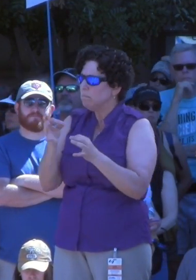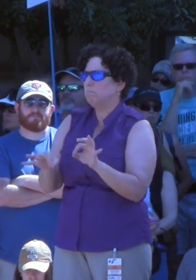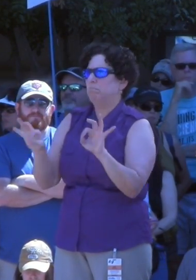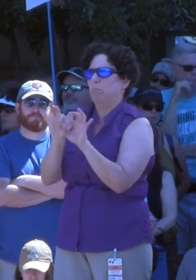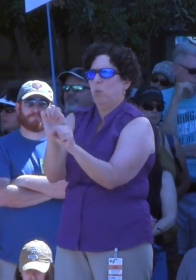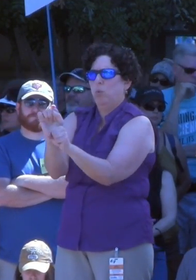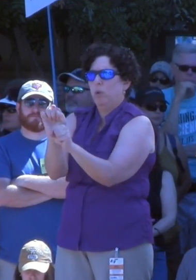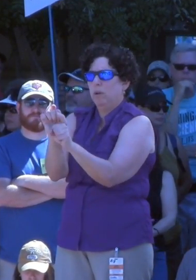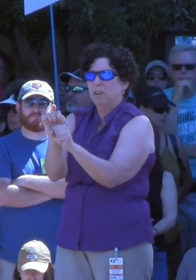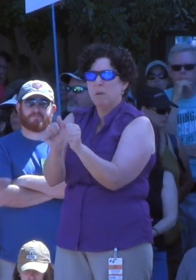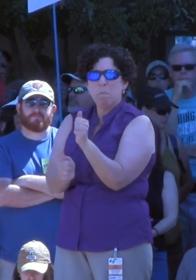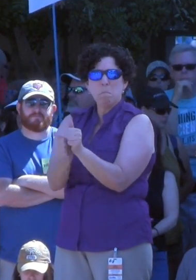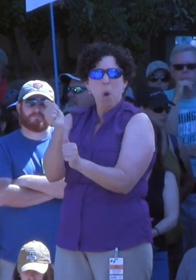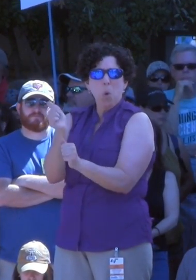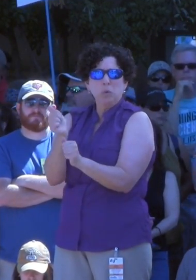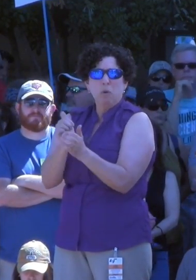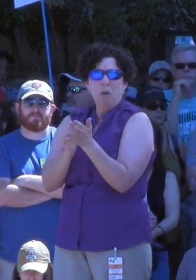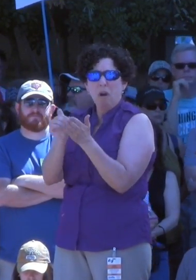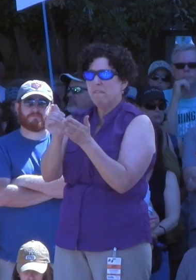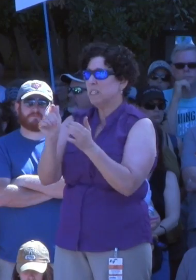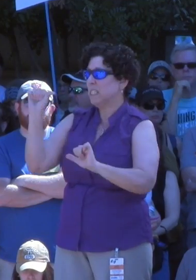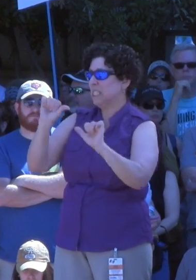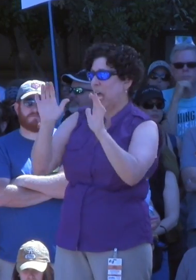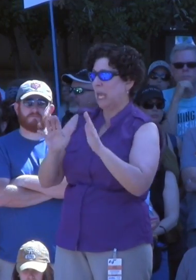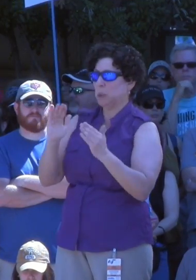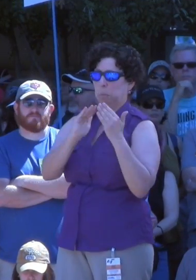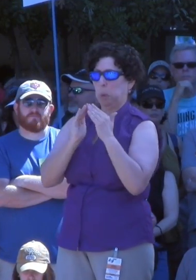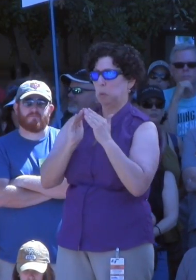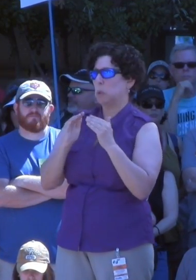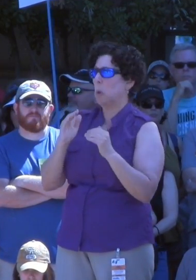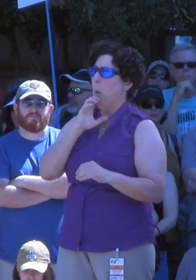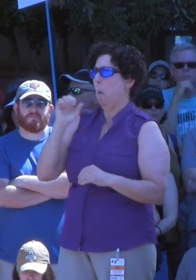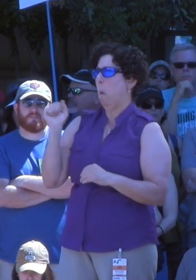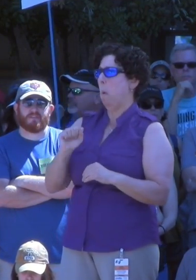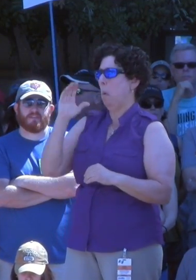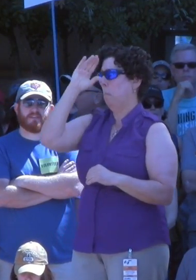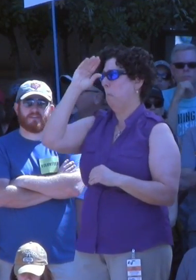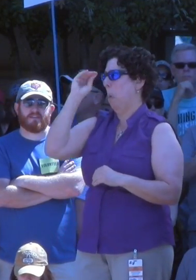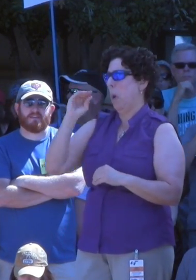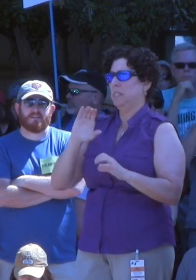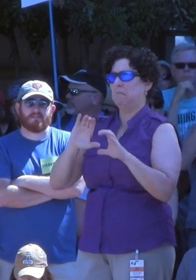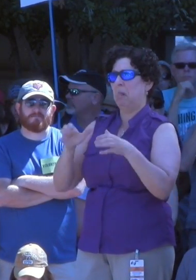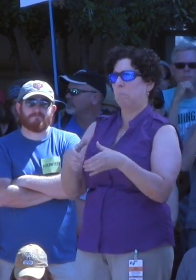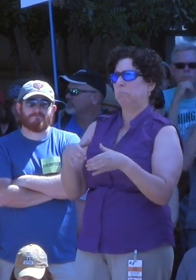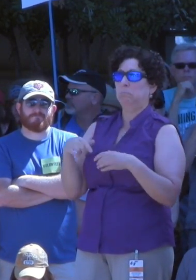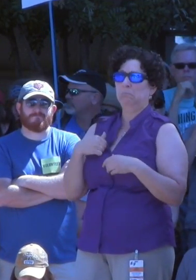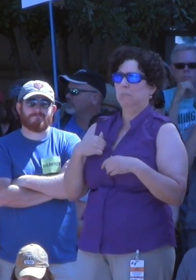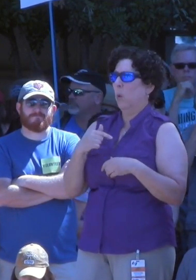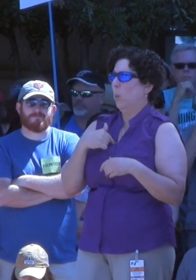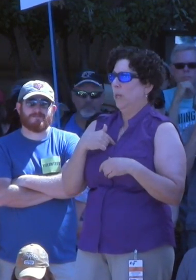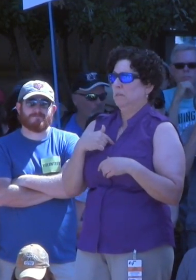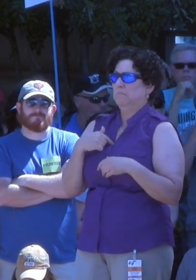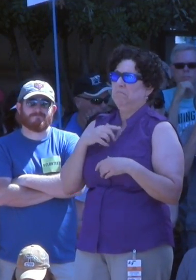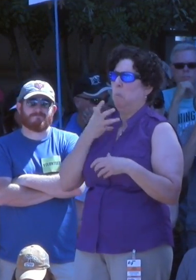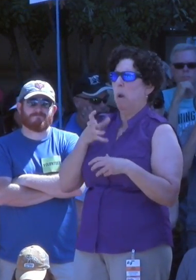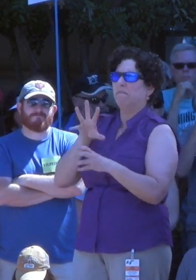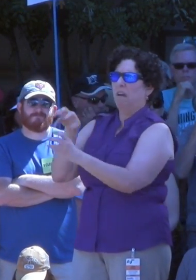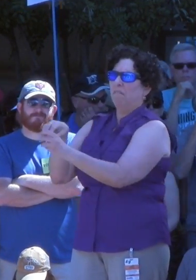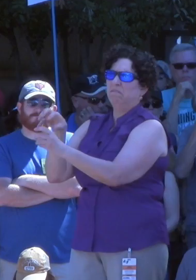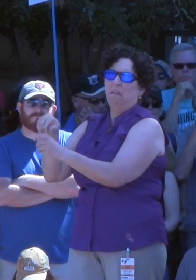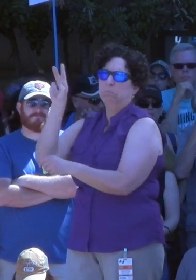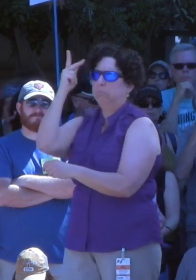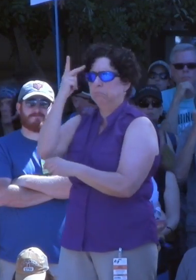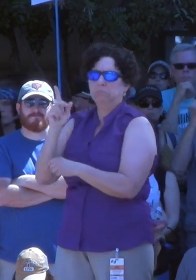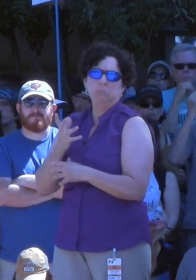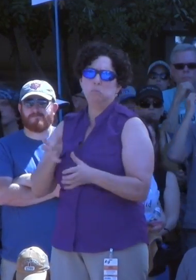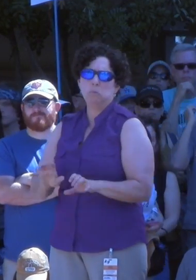too long, the scientific community has persisted as an old boys club, requiring a certain pedigree to actively participate. As a result, the